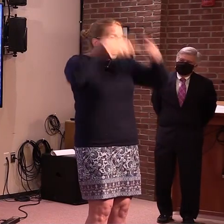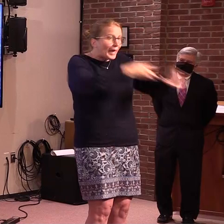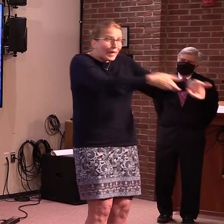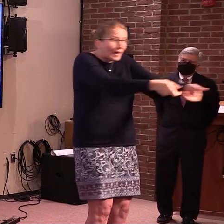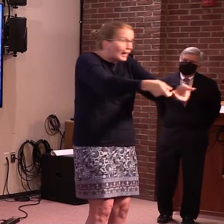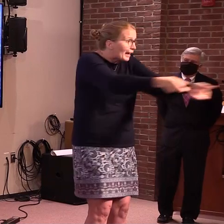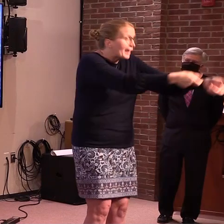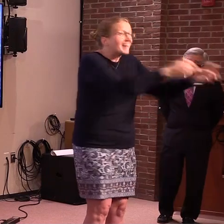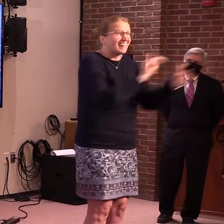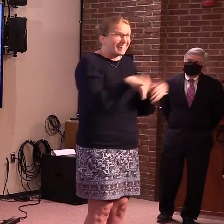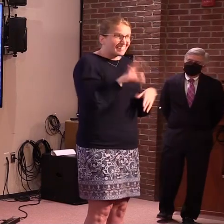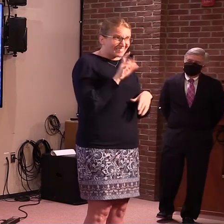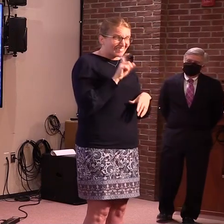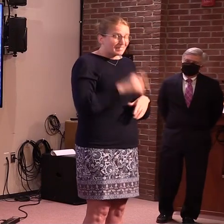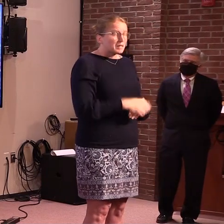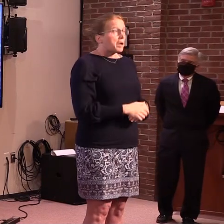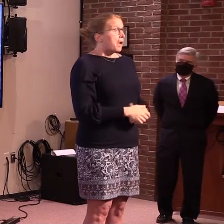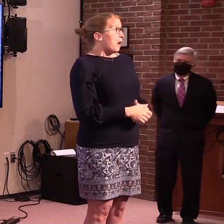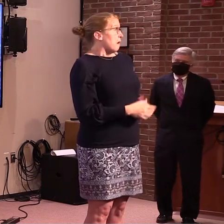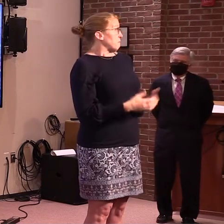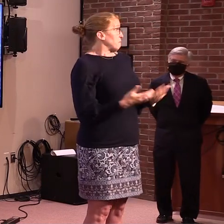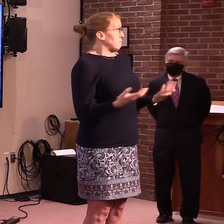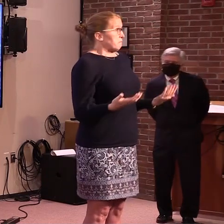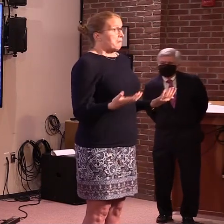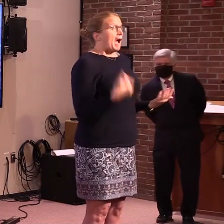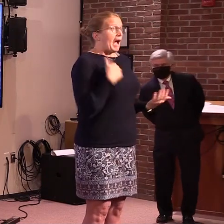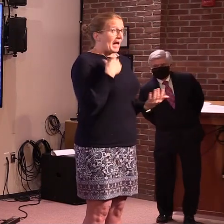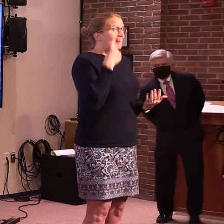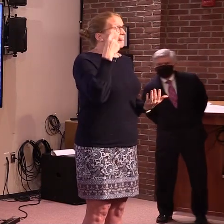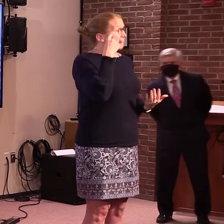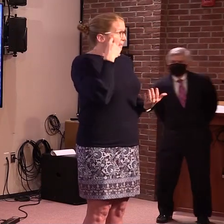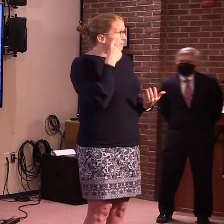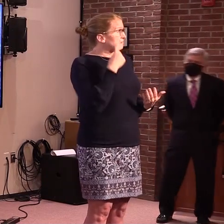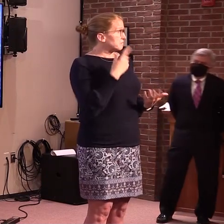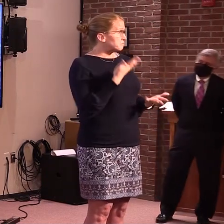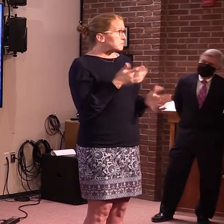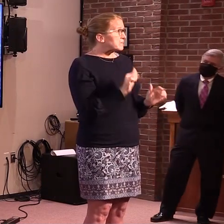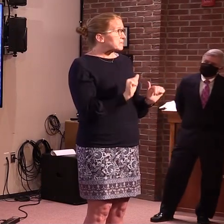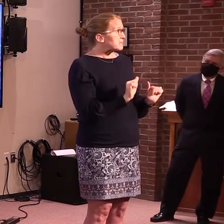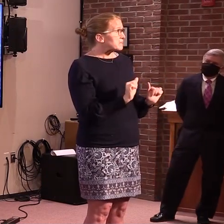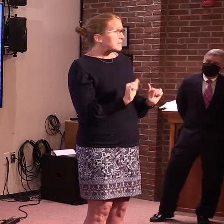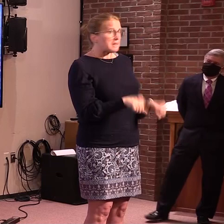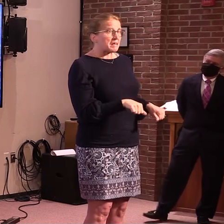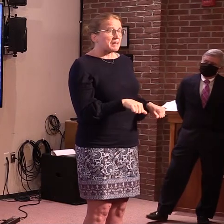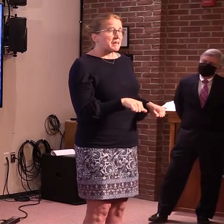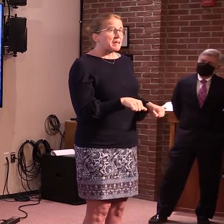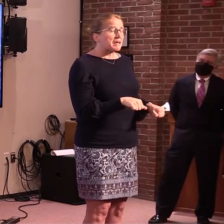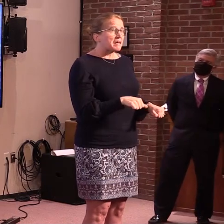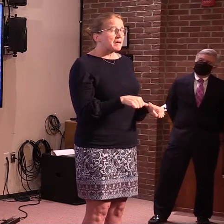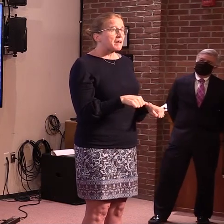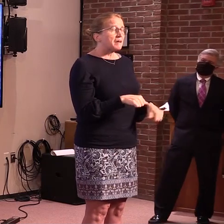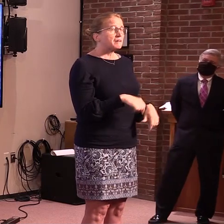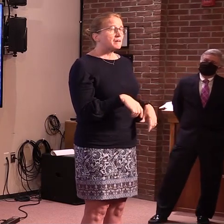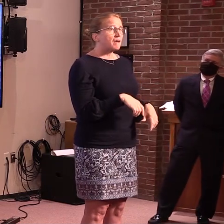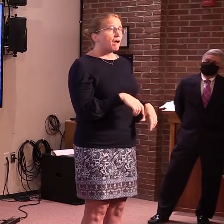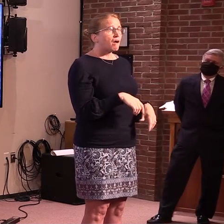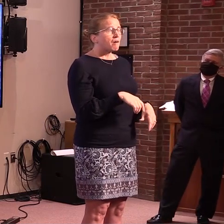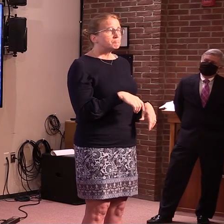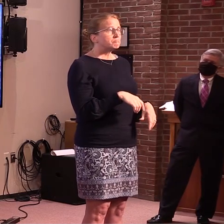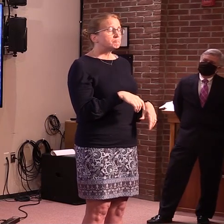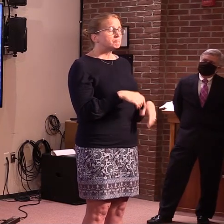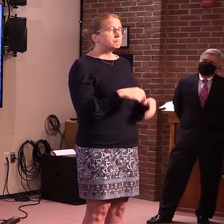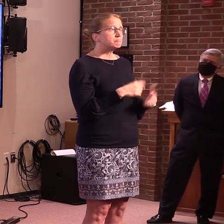from my perspective, they could be ongoing as long as the whoever